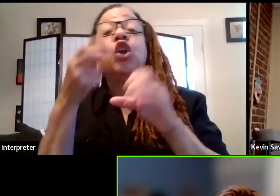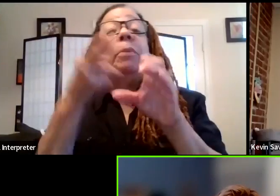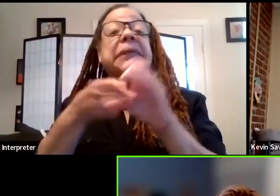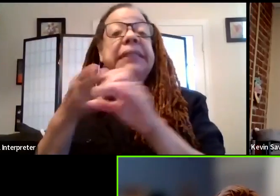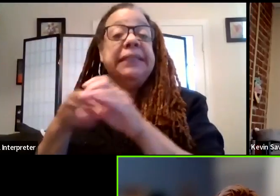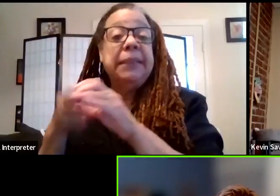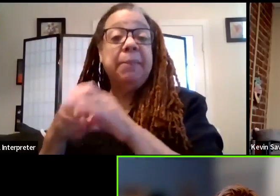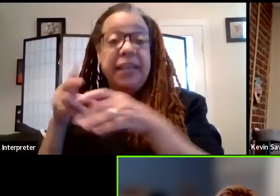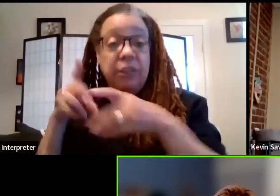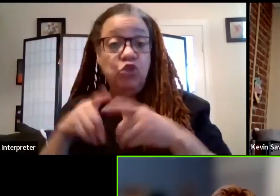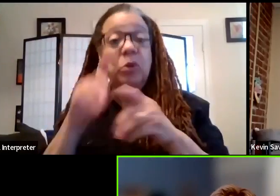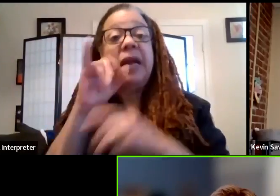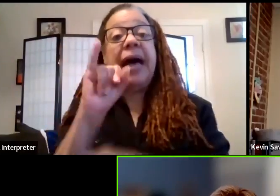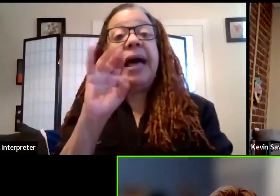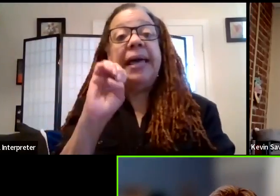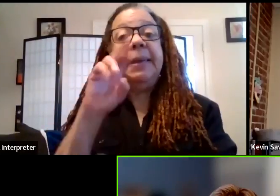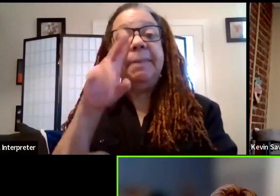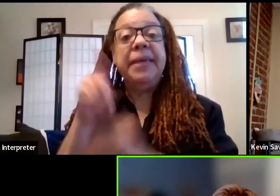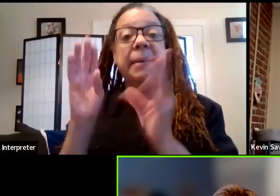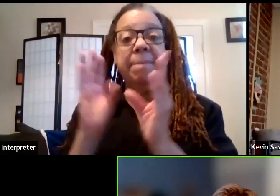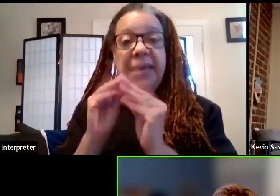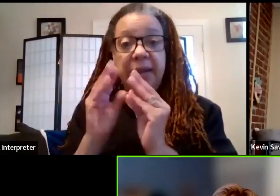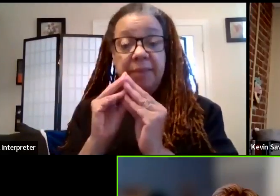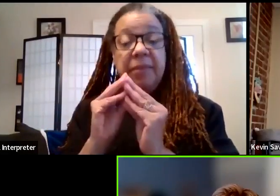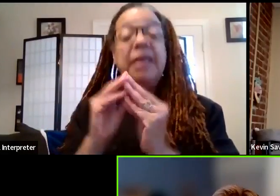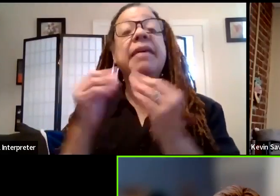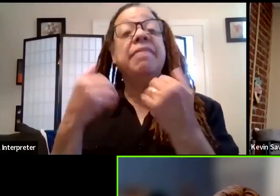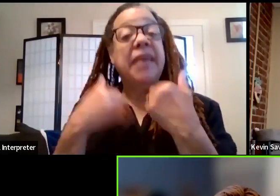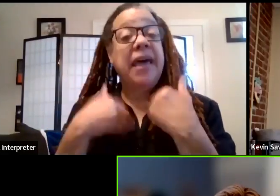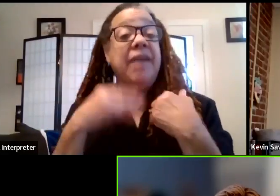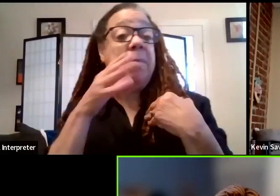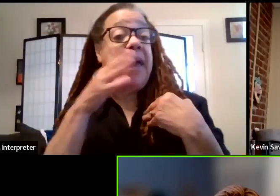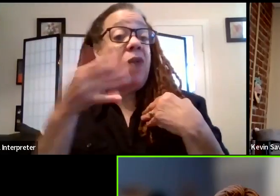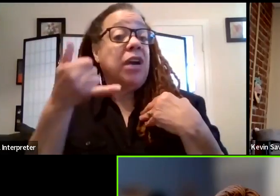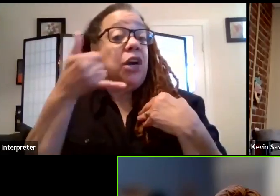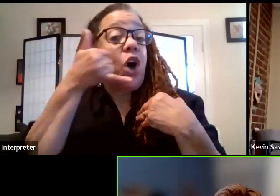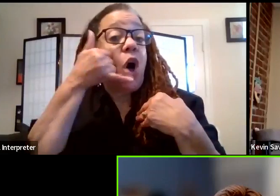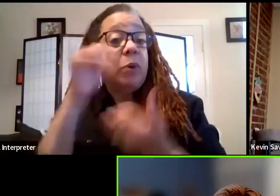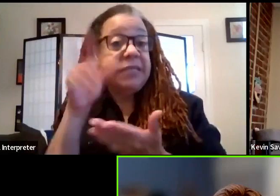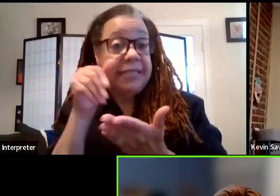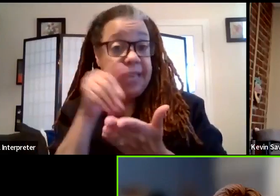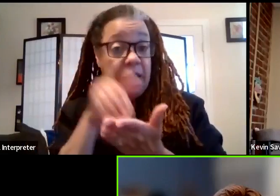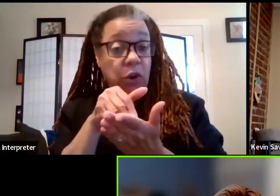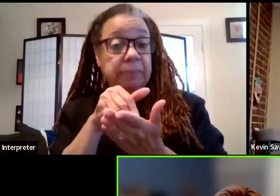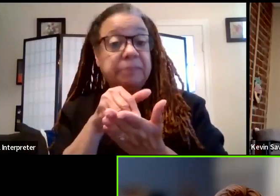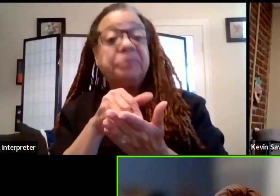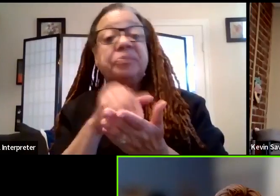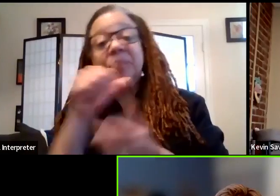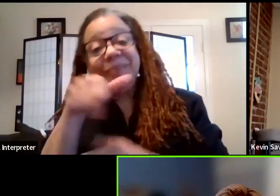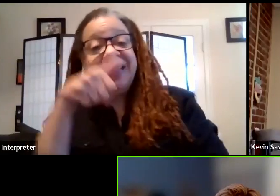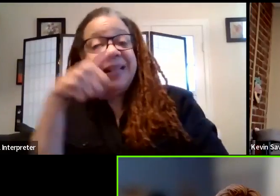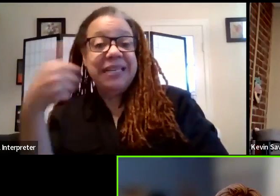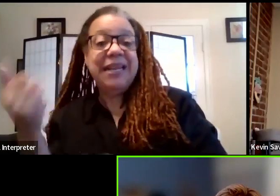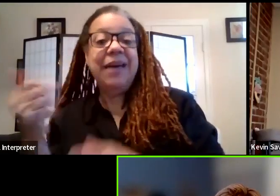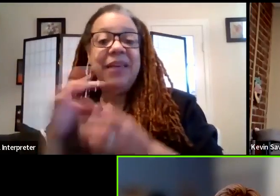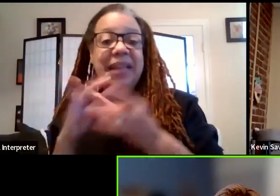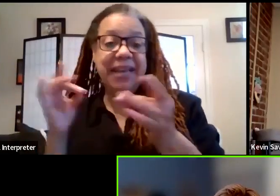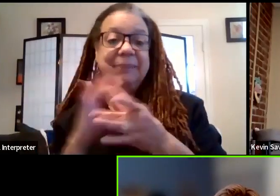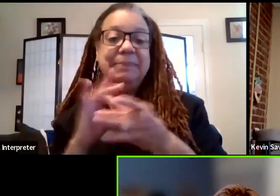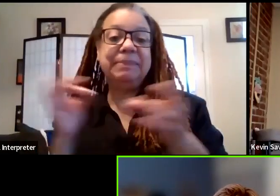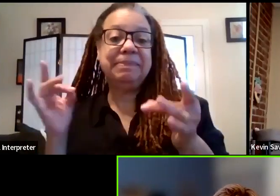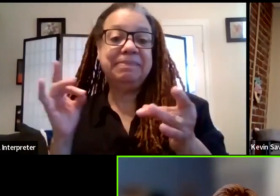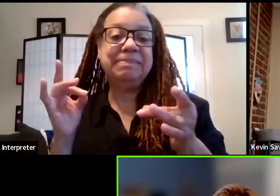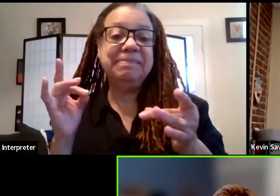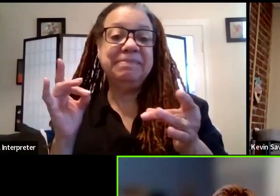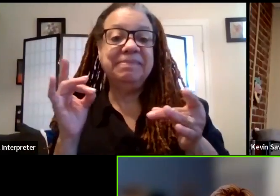IEP meeting. They have a parent call center, webinars, peer support. That is another link that I will put in the chat, the link and the